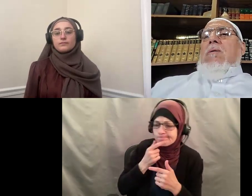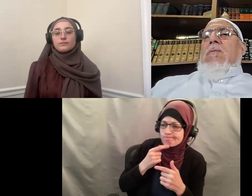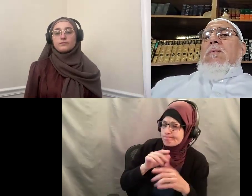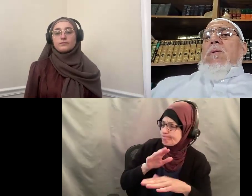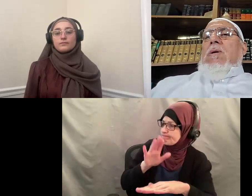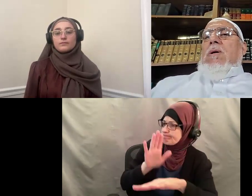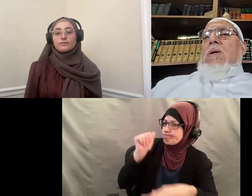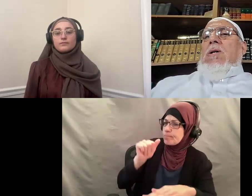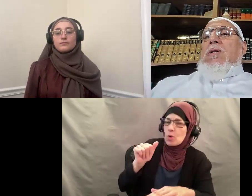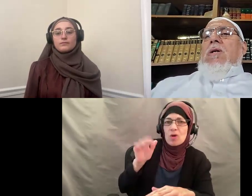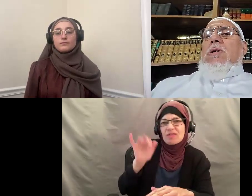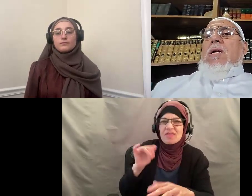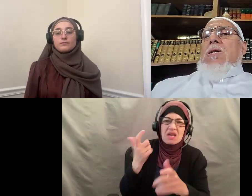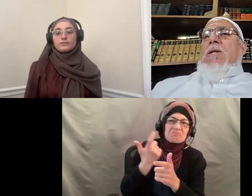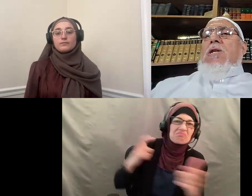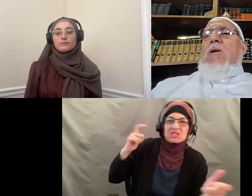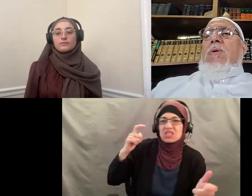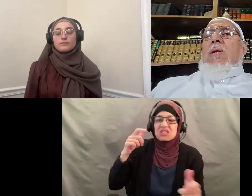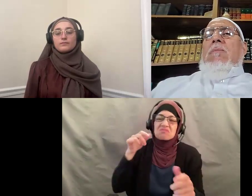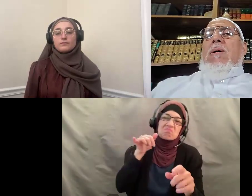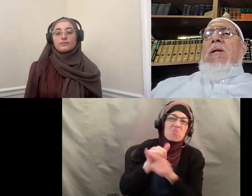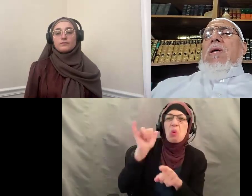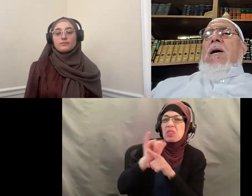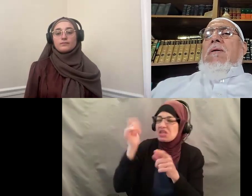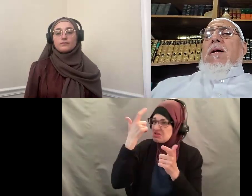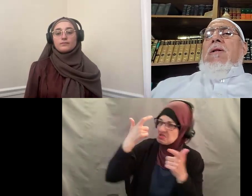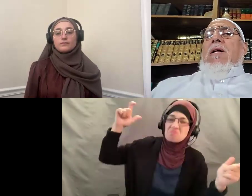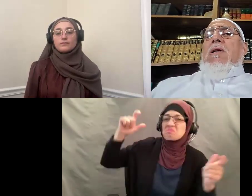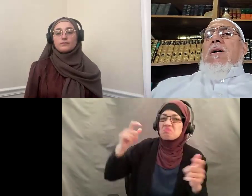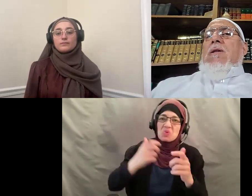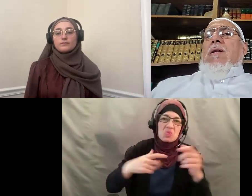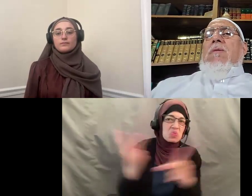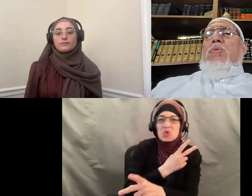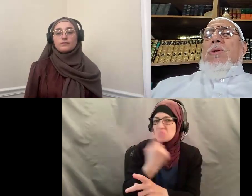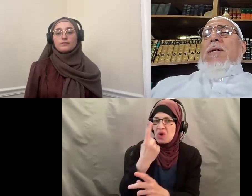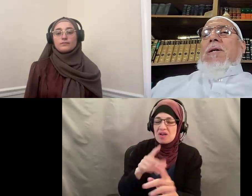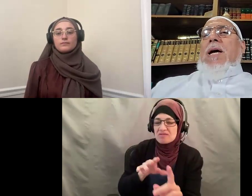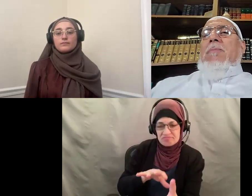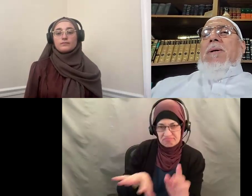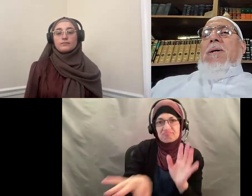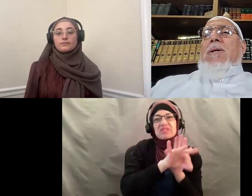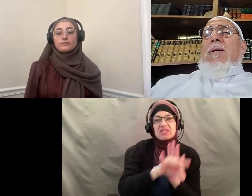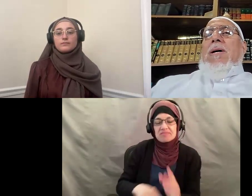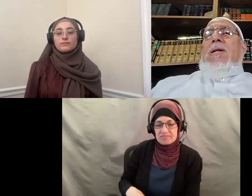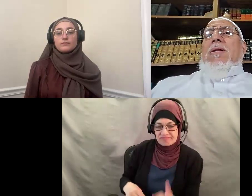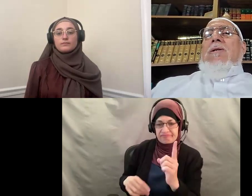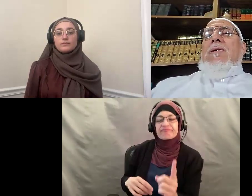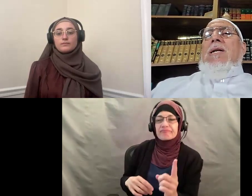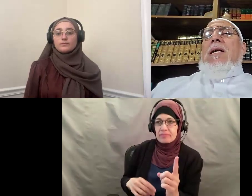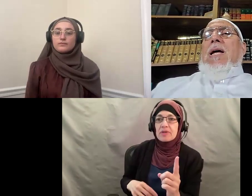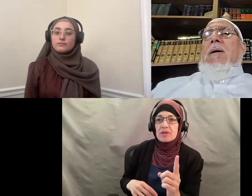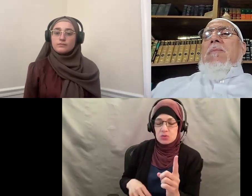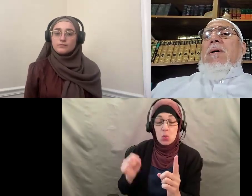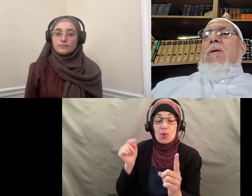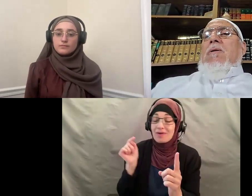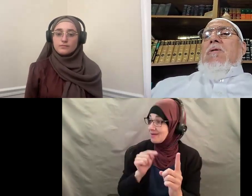And he started a discussion with them, and they agreed that they are protecting him and they are